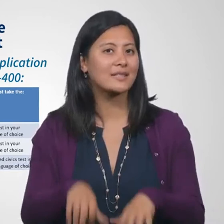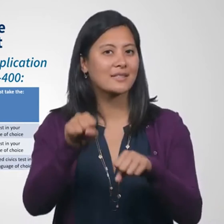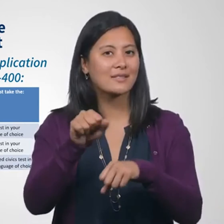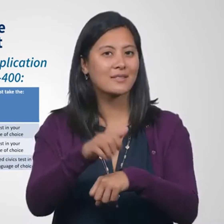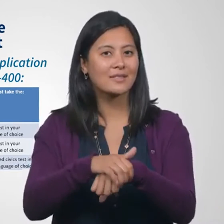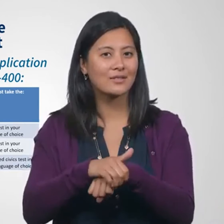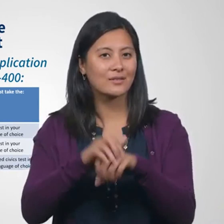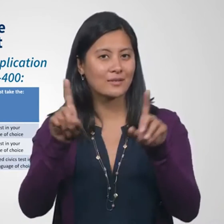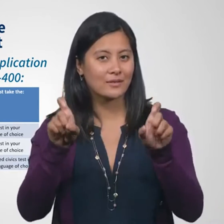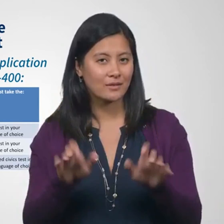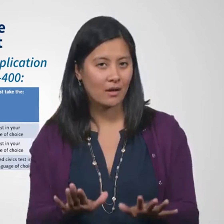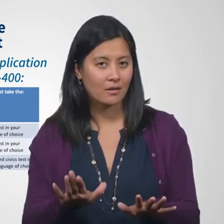have to take the English test.